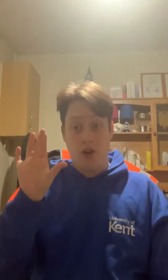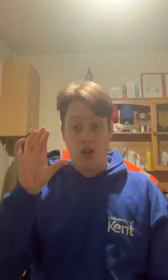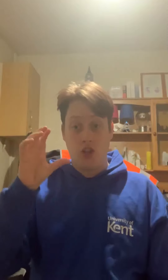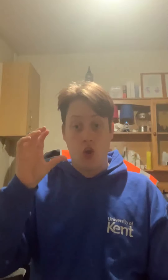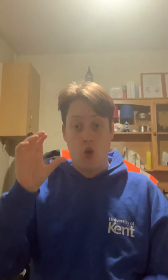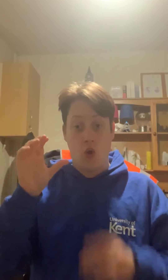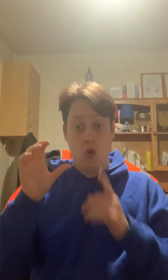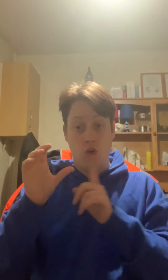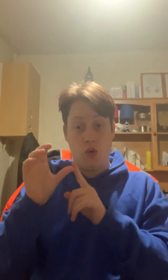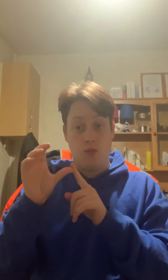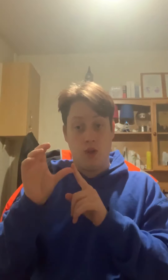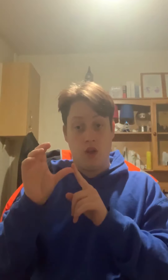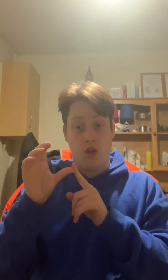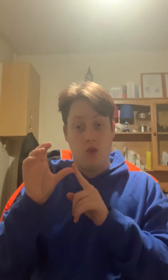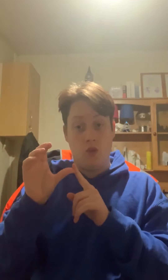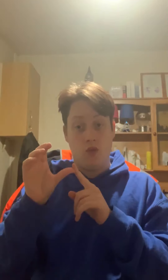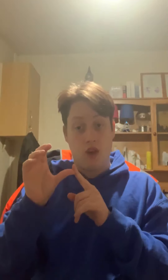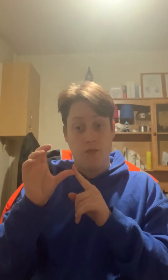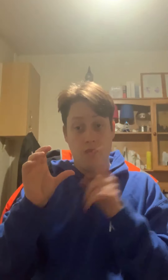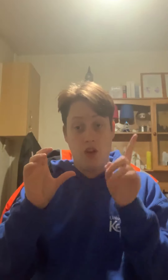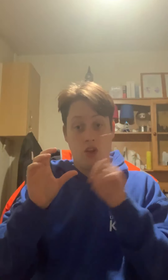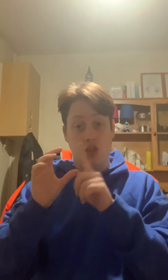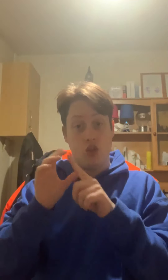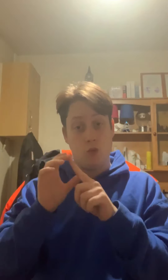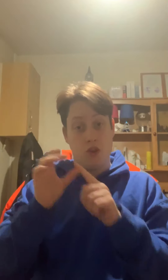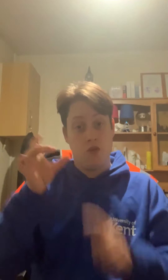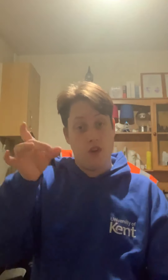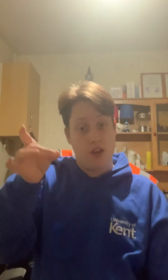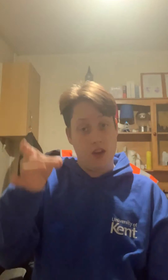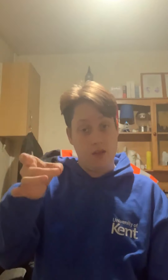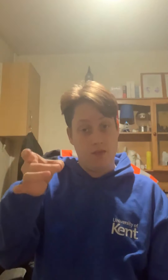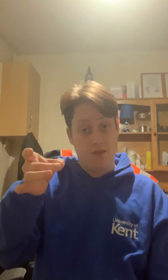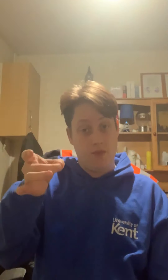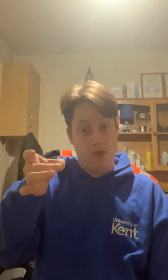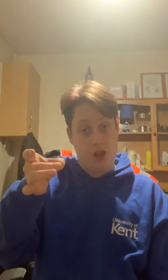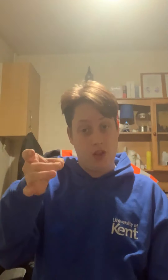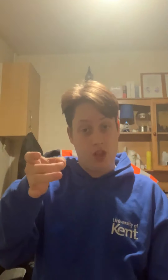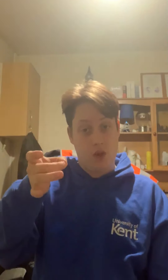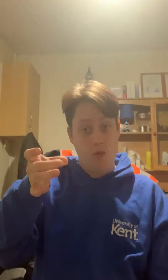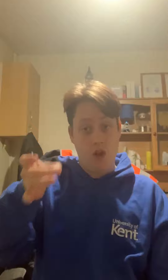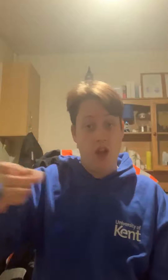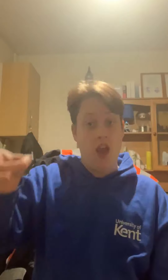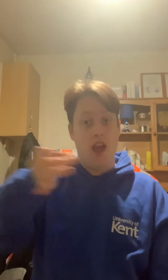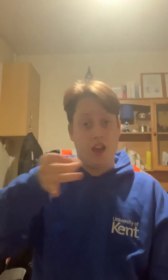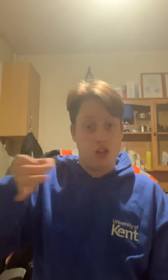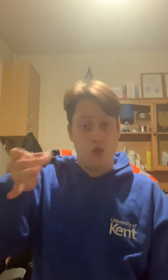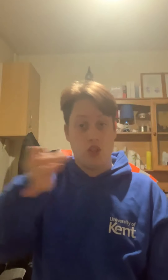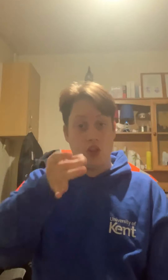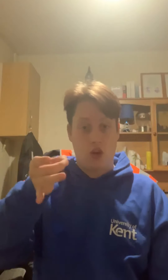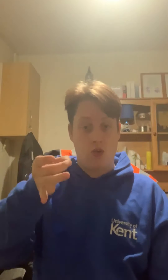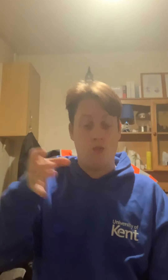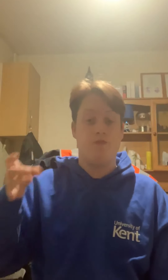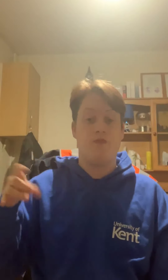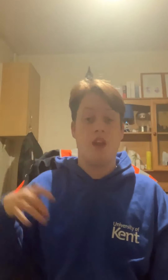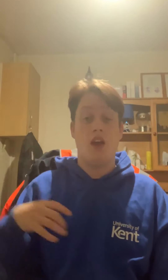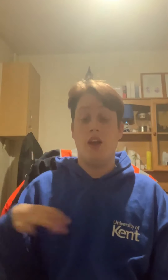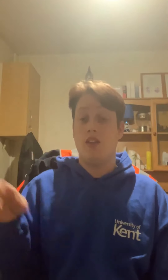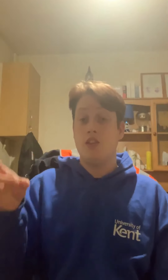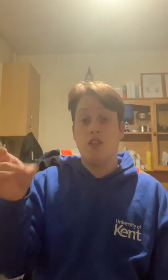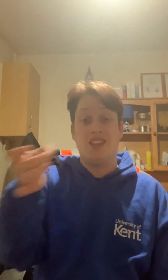much hook your thumb to your middle finger, like so, and do a circle. This is a